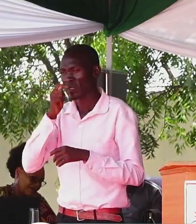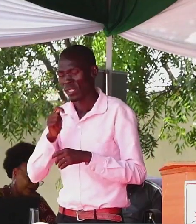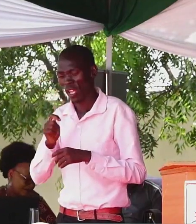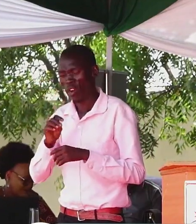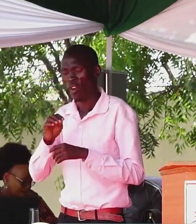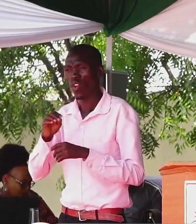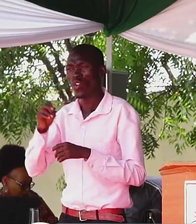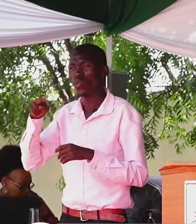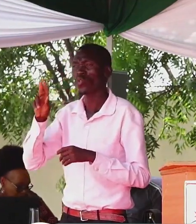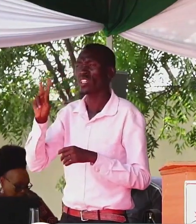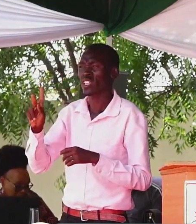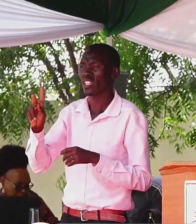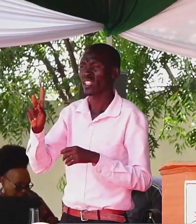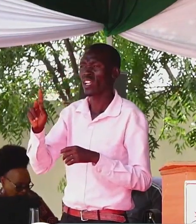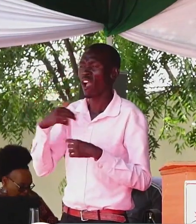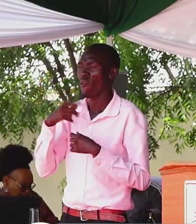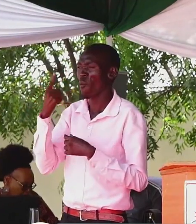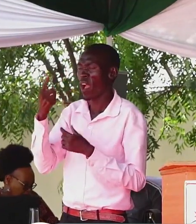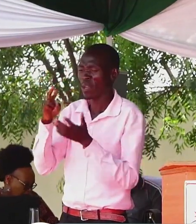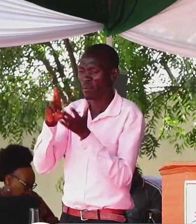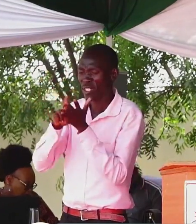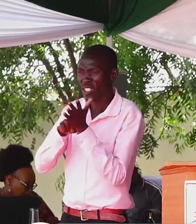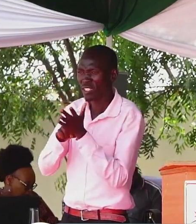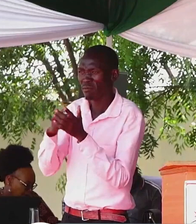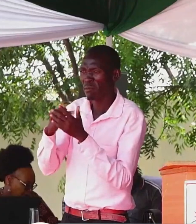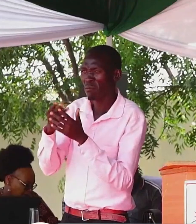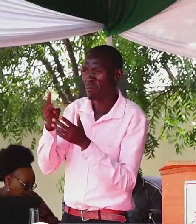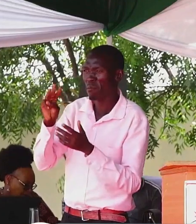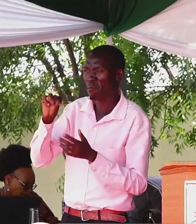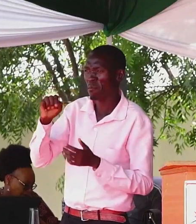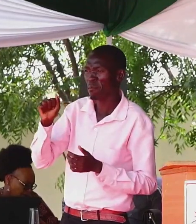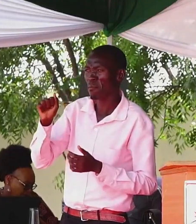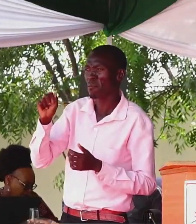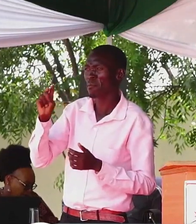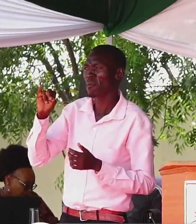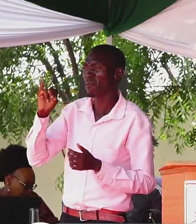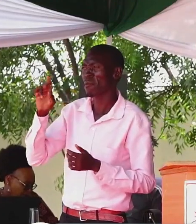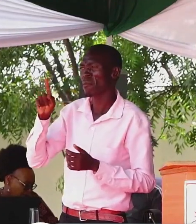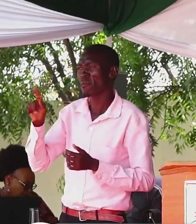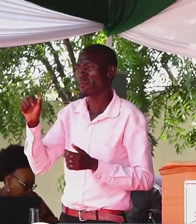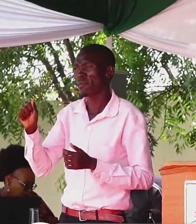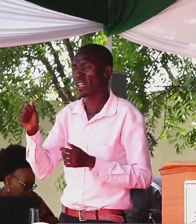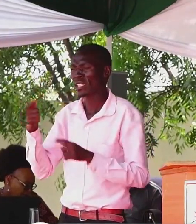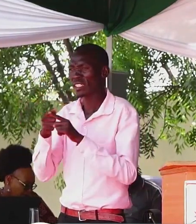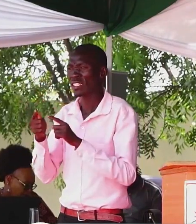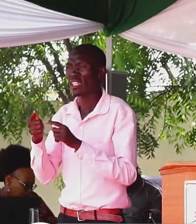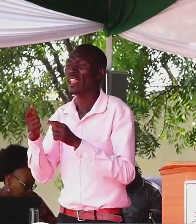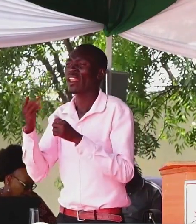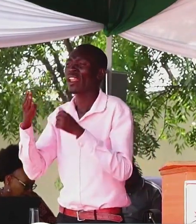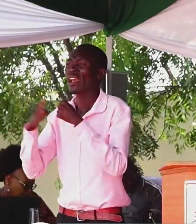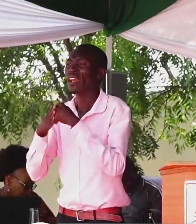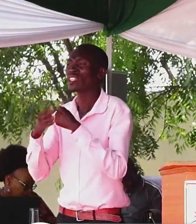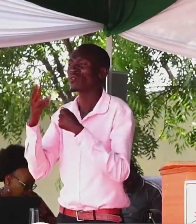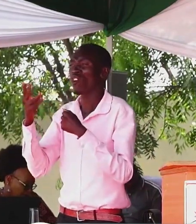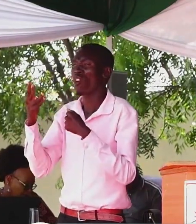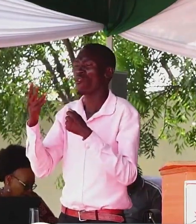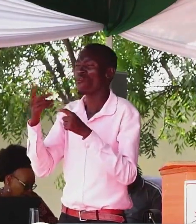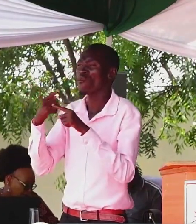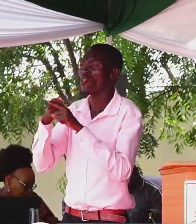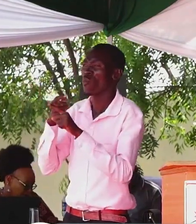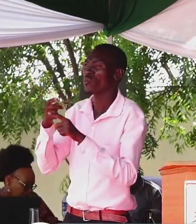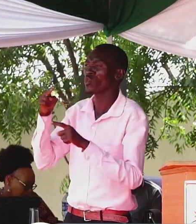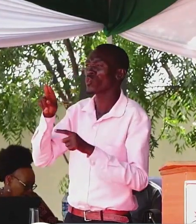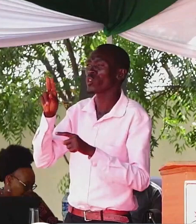had one representative here, Maniza, but 94 of them from UK